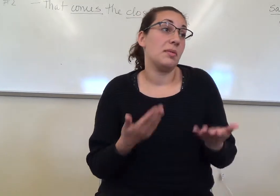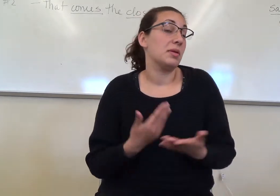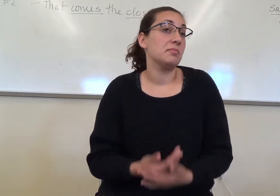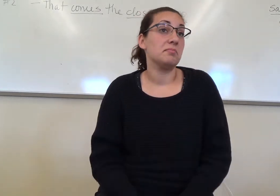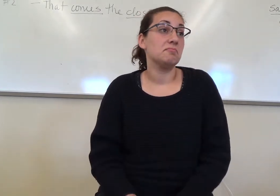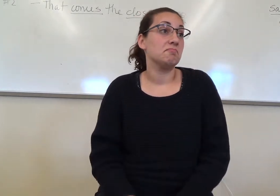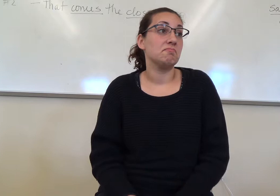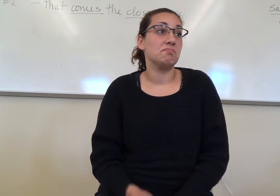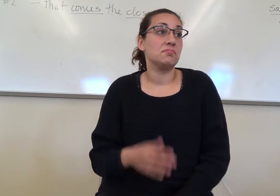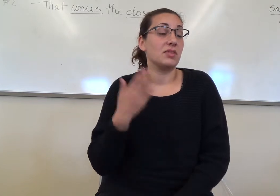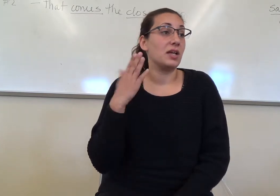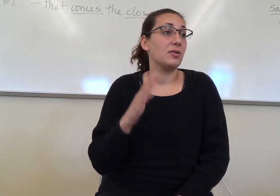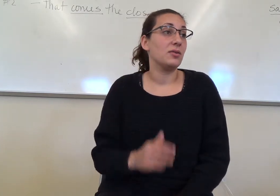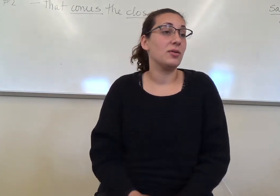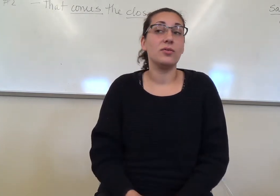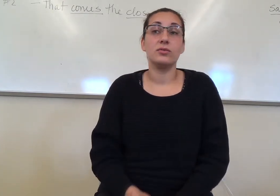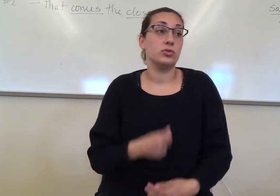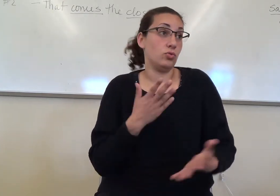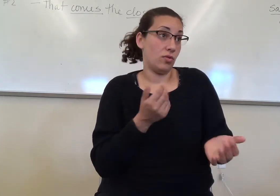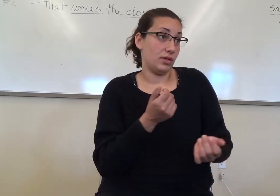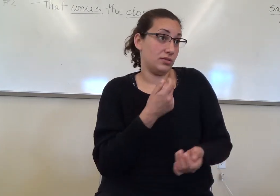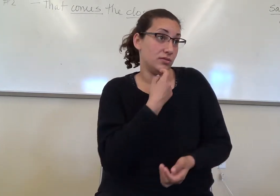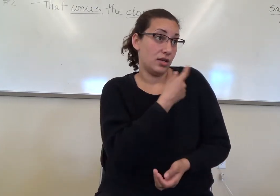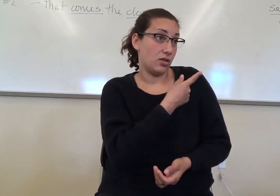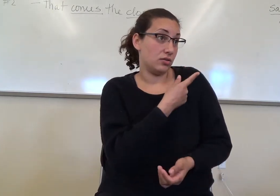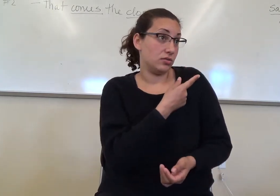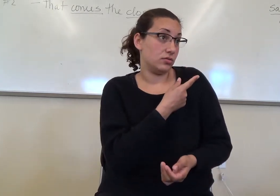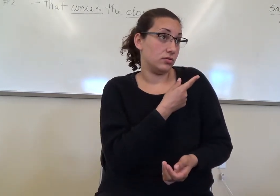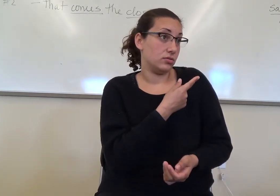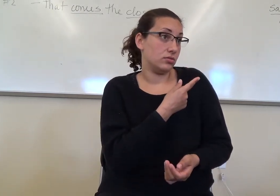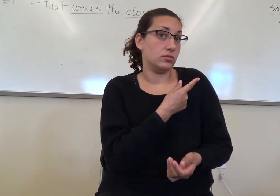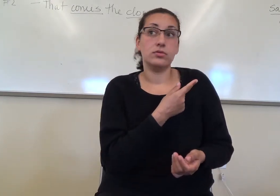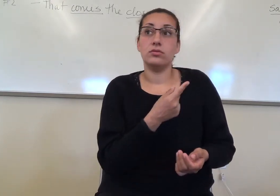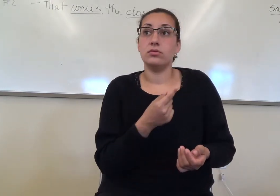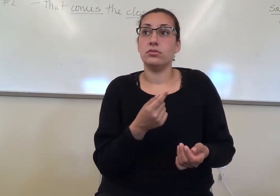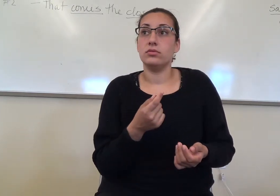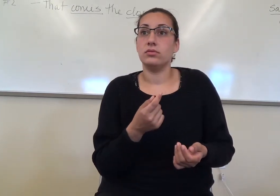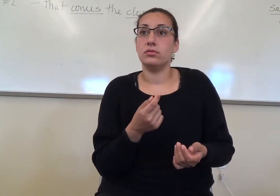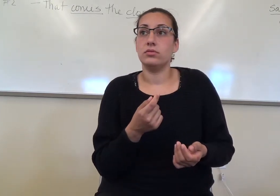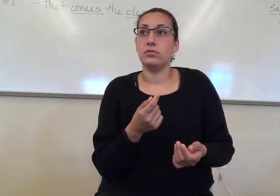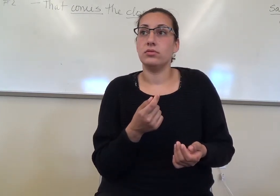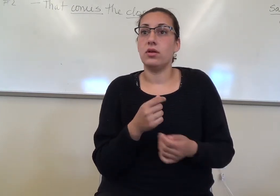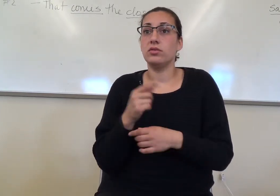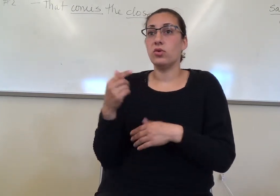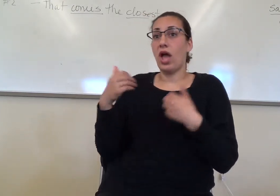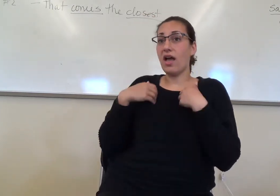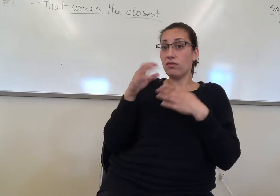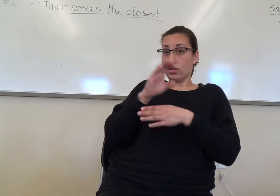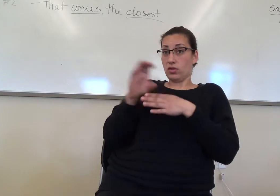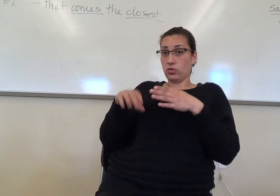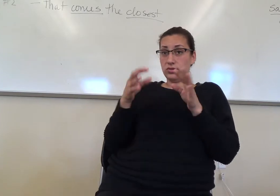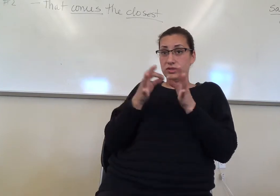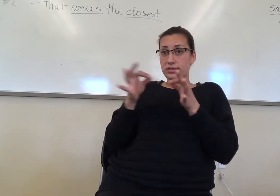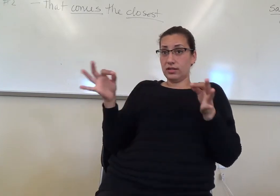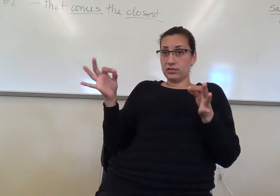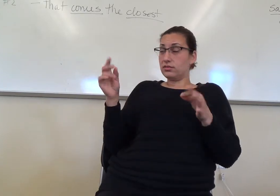transition? No. No, so there's no introduction here. Is there a concluding sentence?